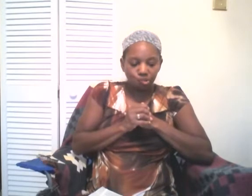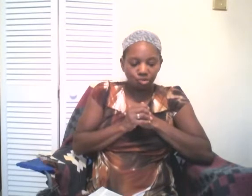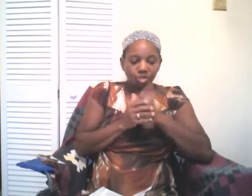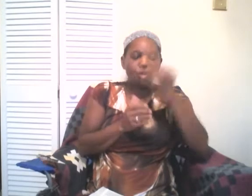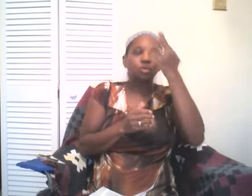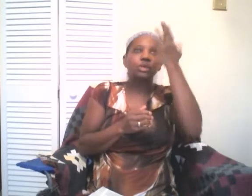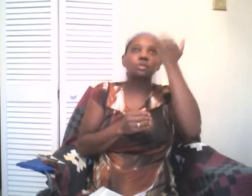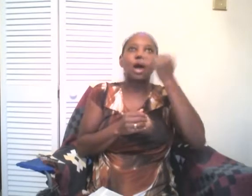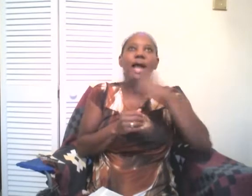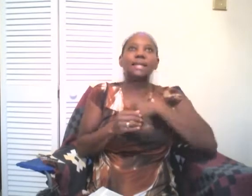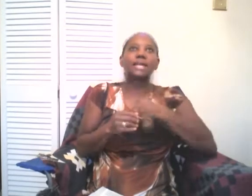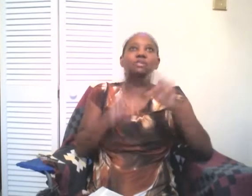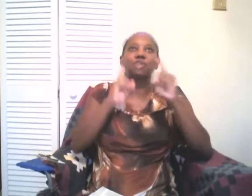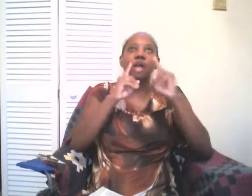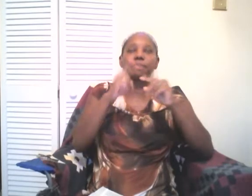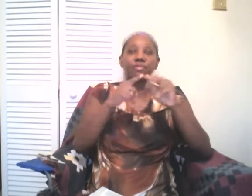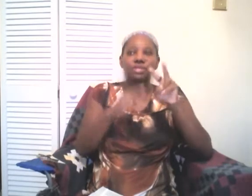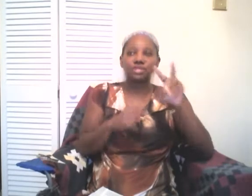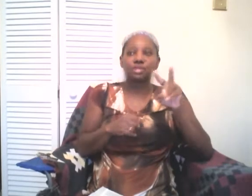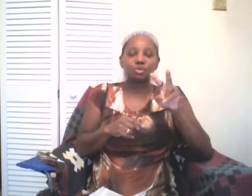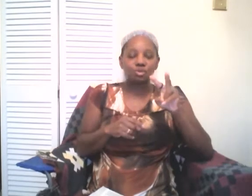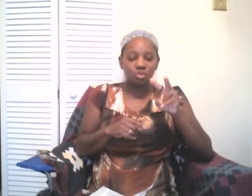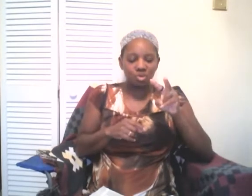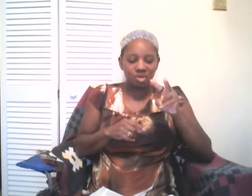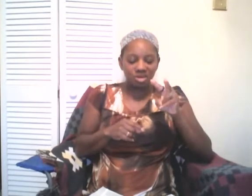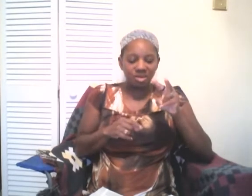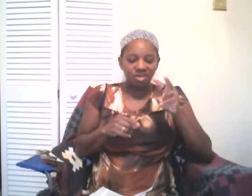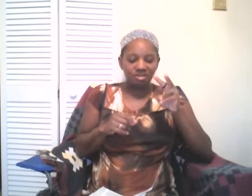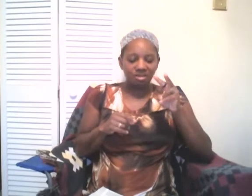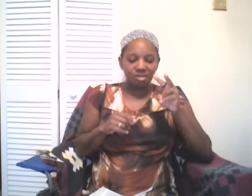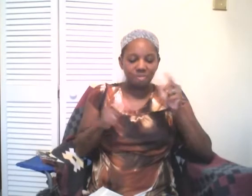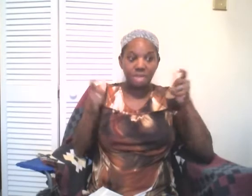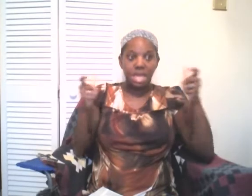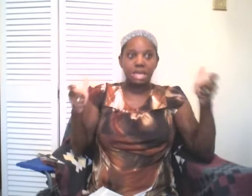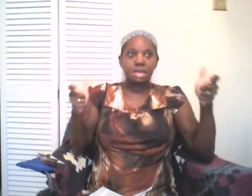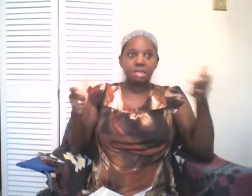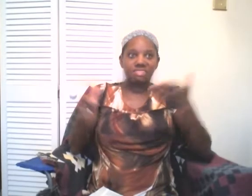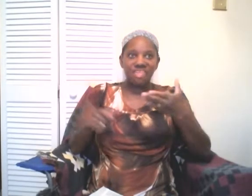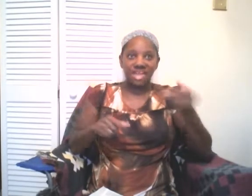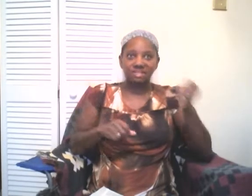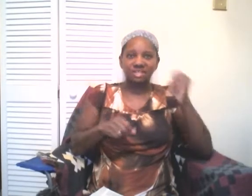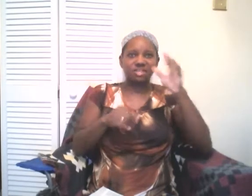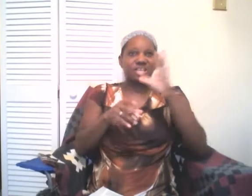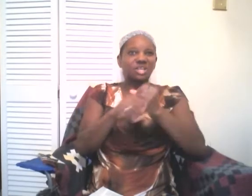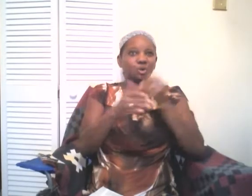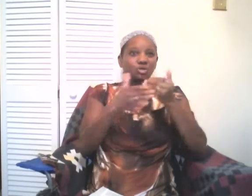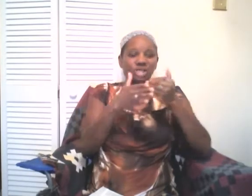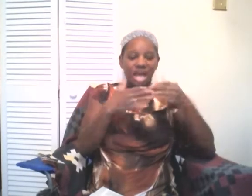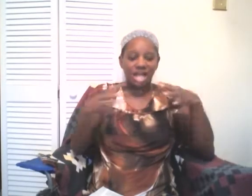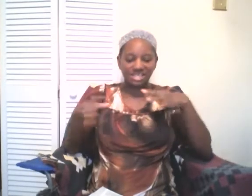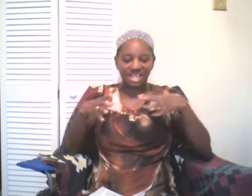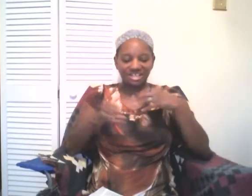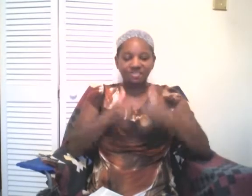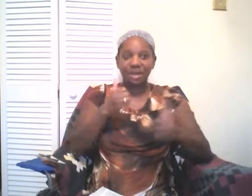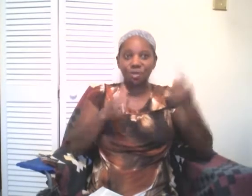And the only reason why I like to talk about these two big things, because it gets close to the holidays, everybody wants